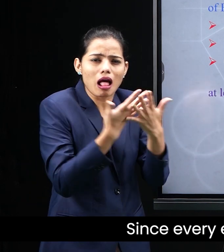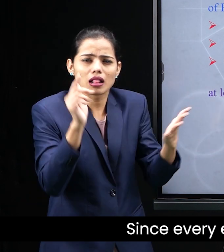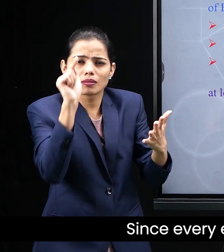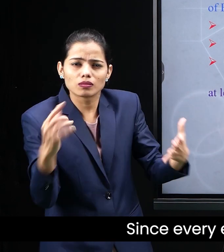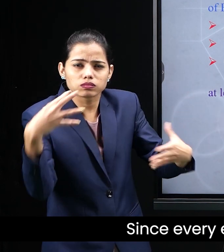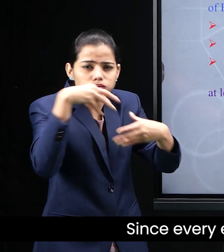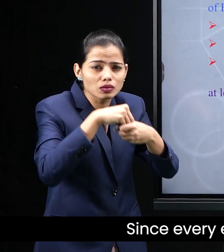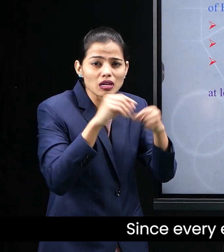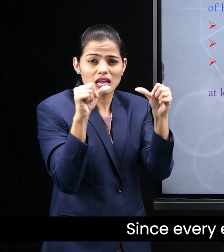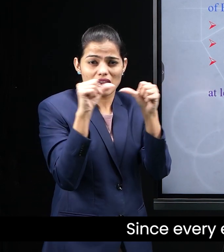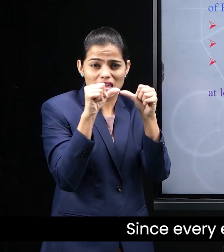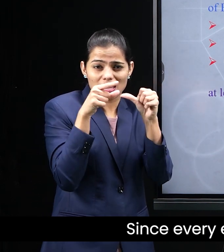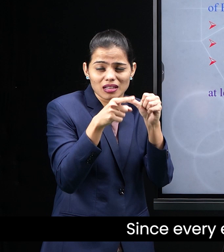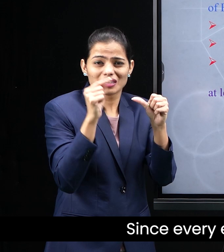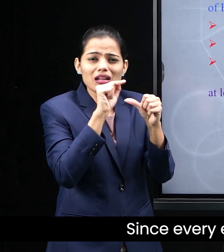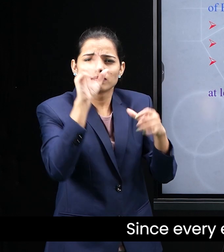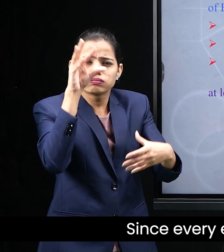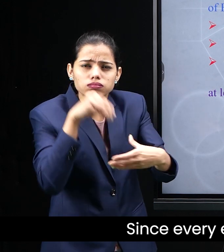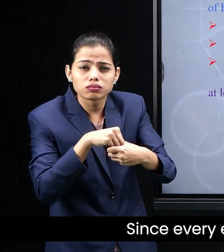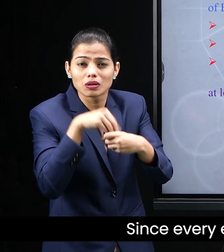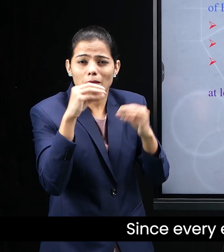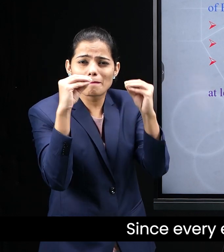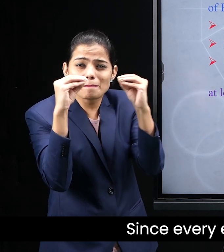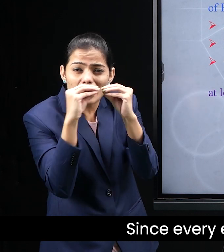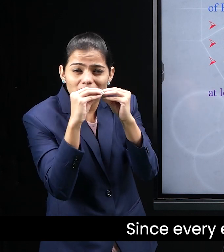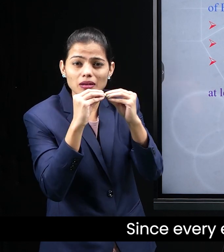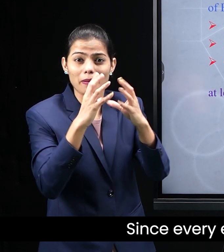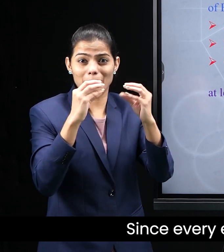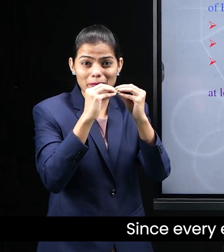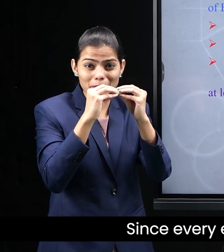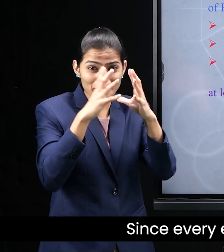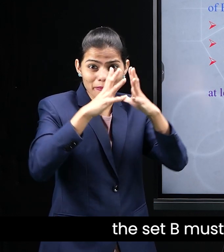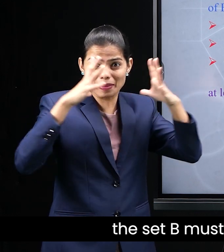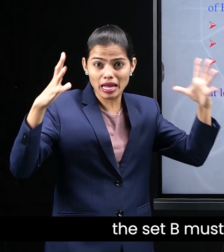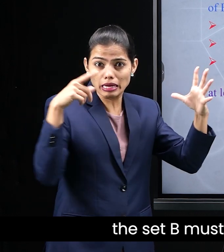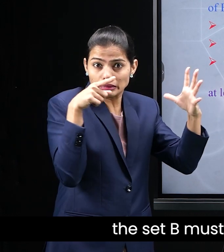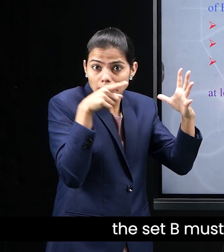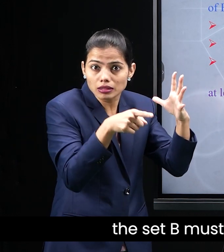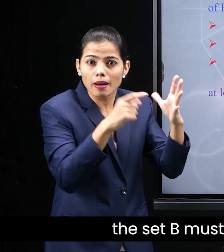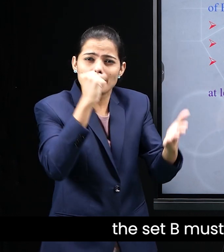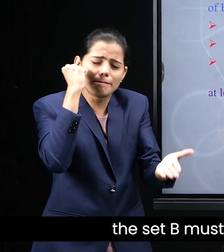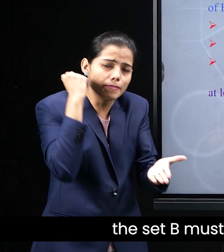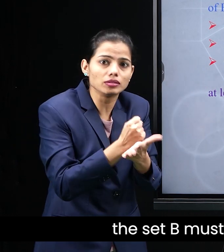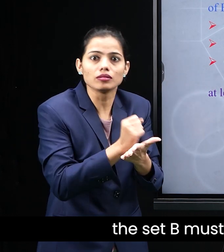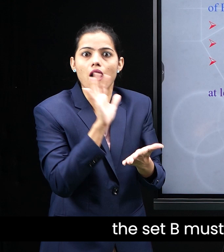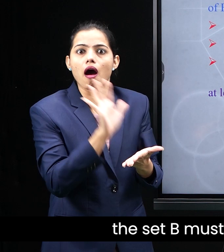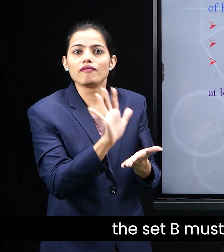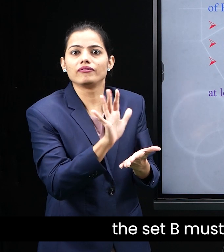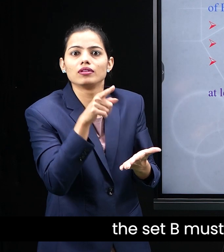Since every element of A is also an element of B, the set B must have at